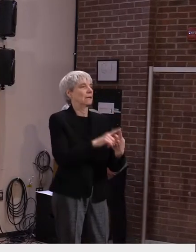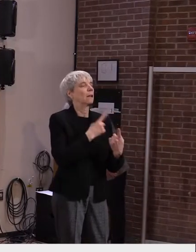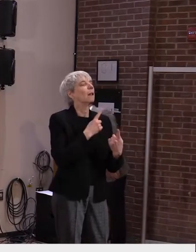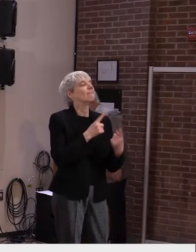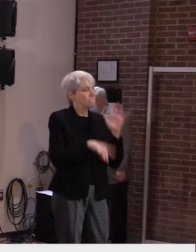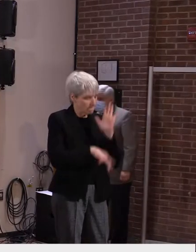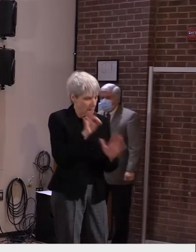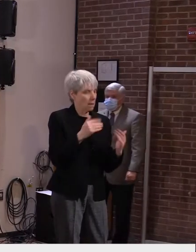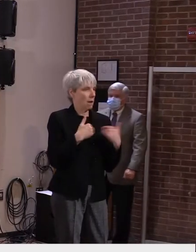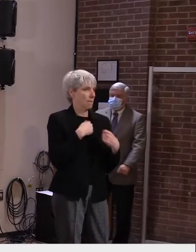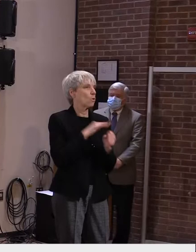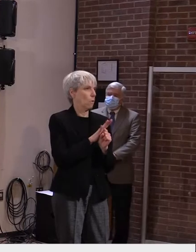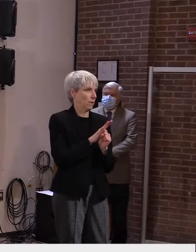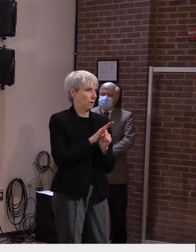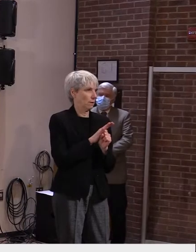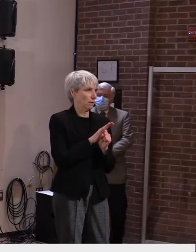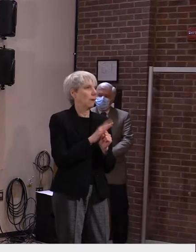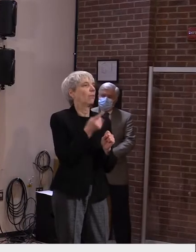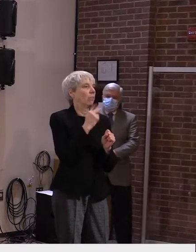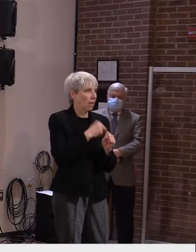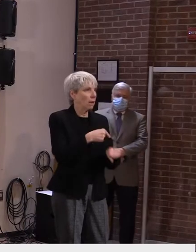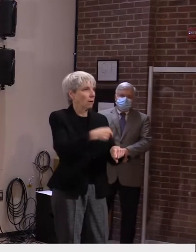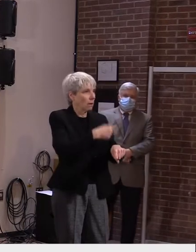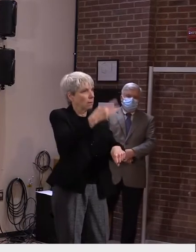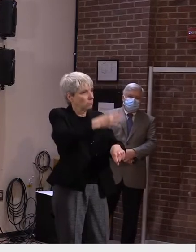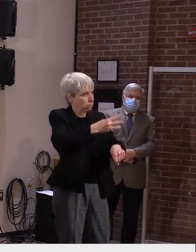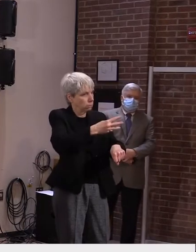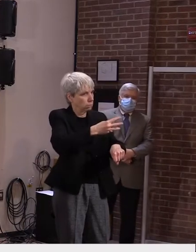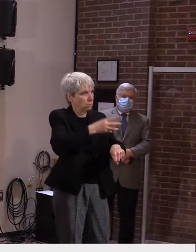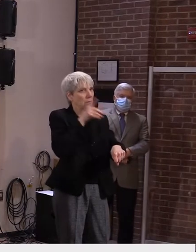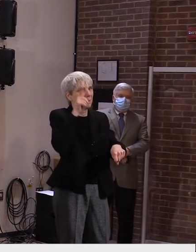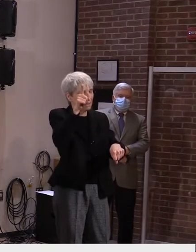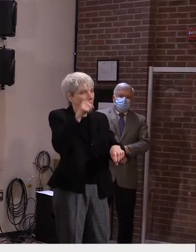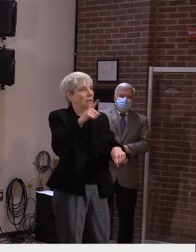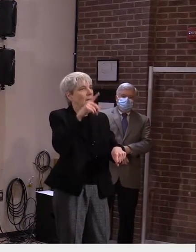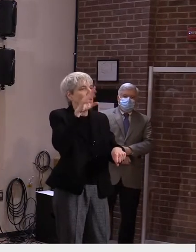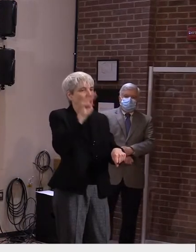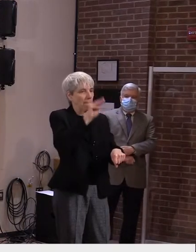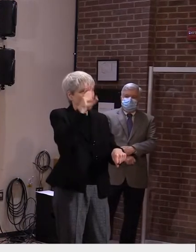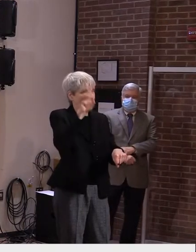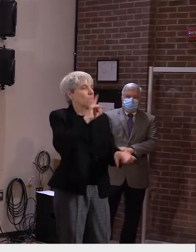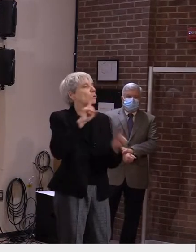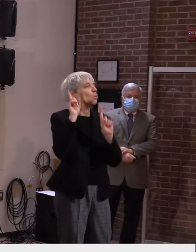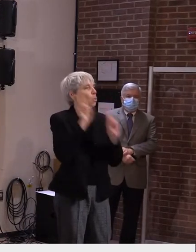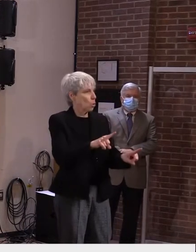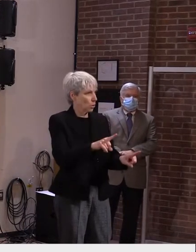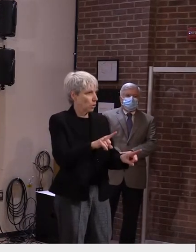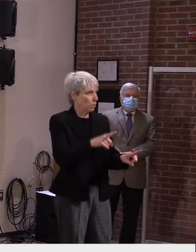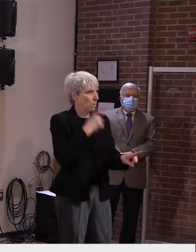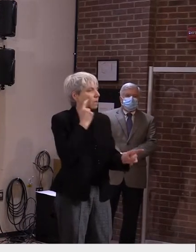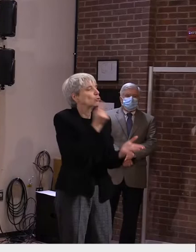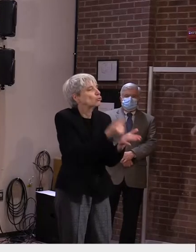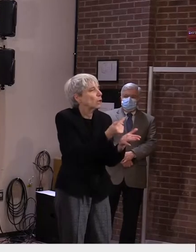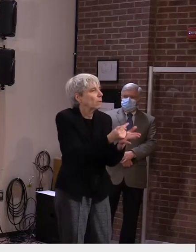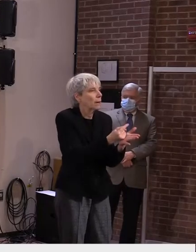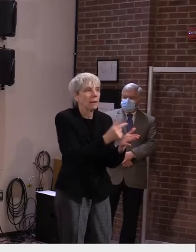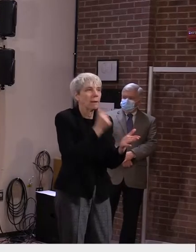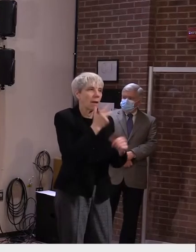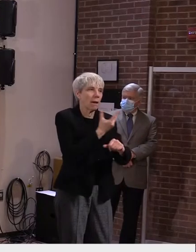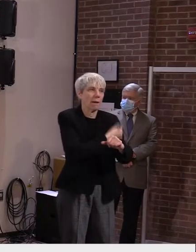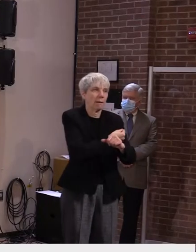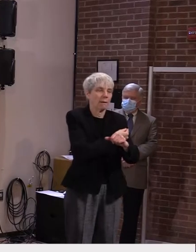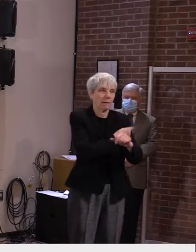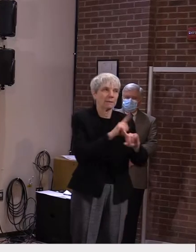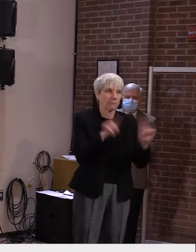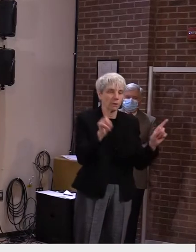that means somebody who has a degree has to order it. And we just want you to be connected quickly.